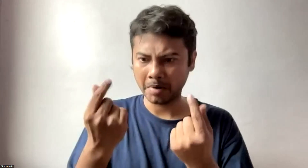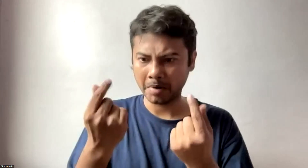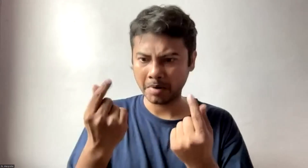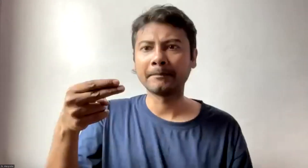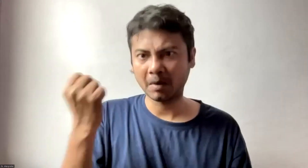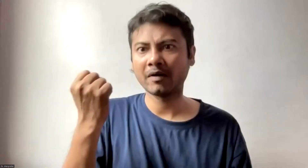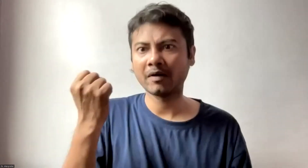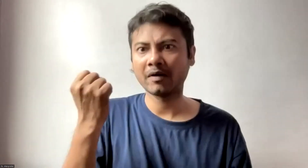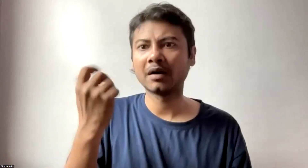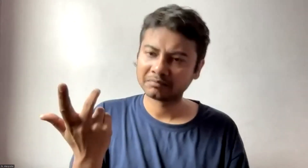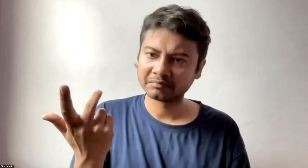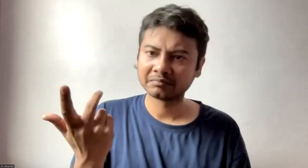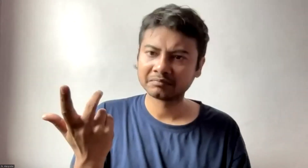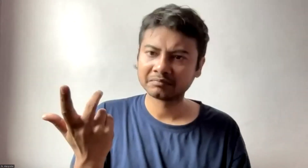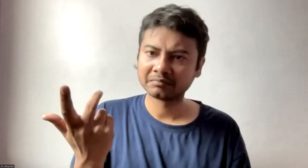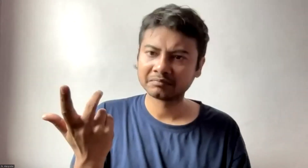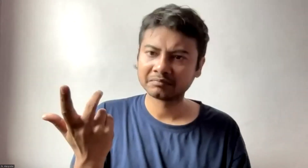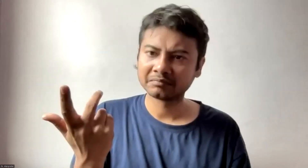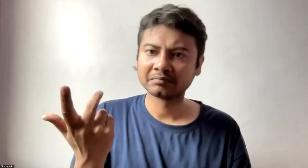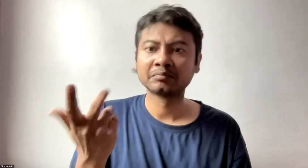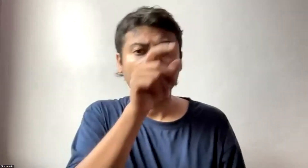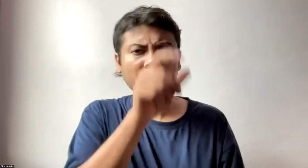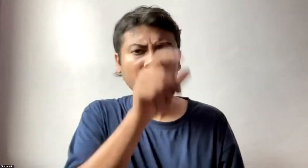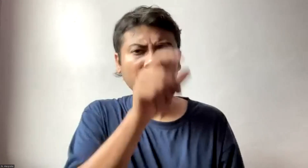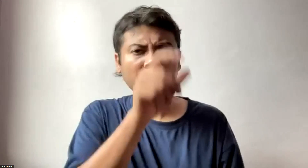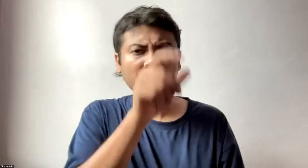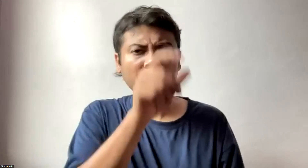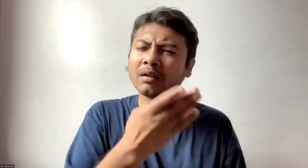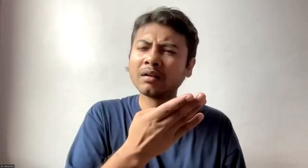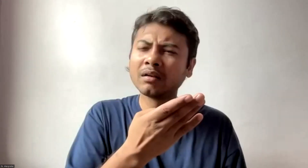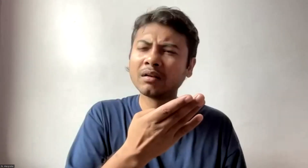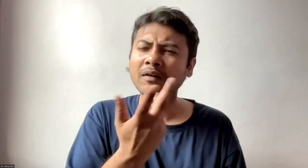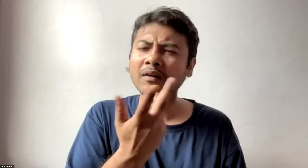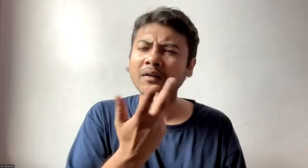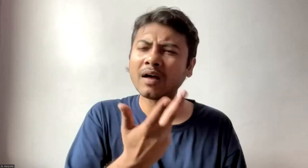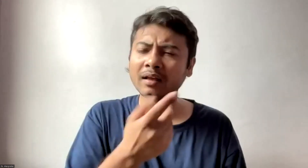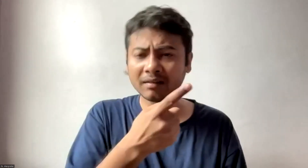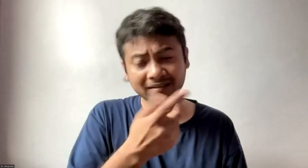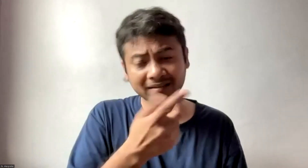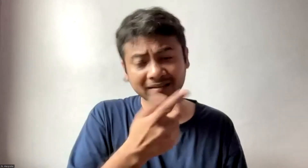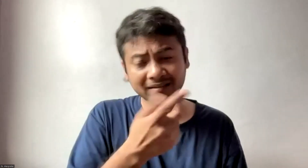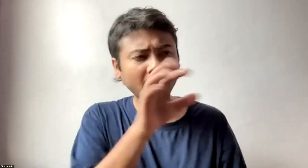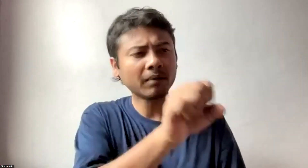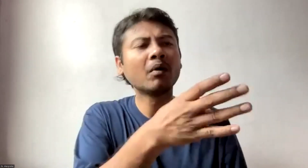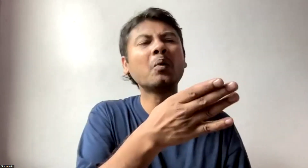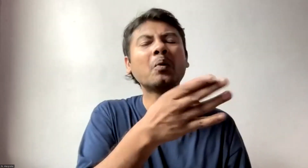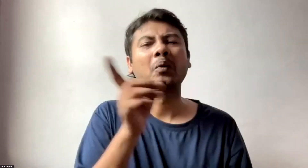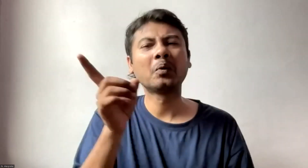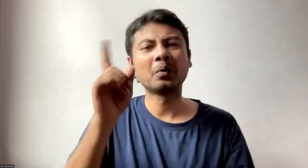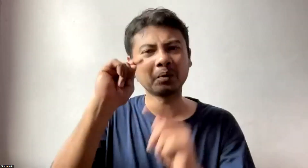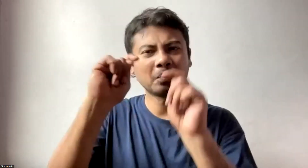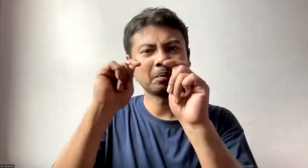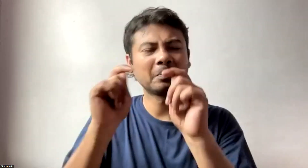can actually see around you. Right now comes a very important point. Please pay